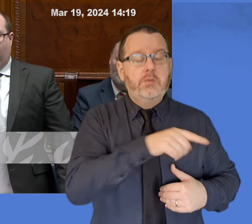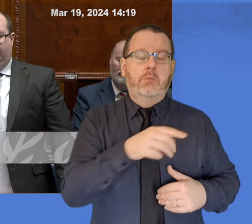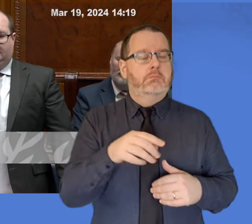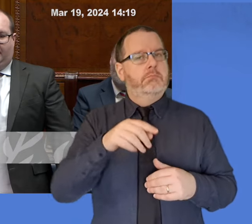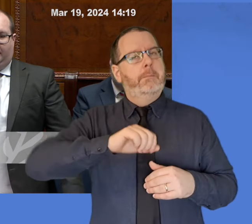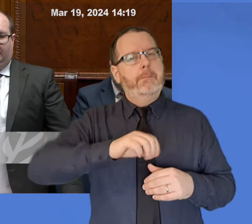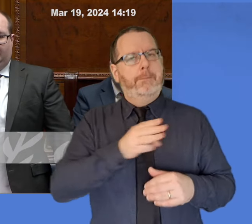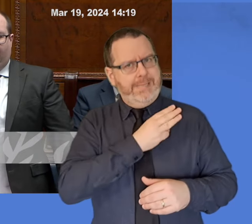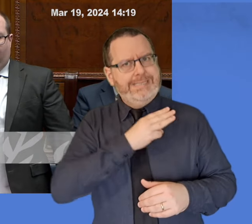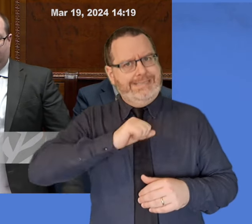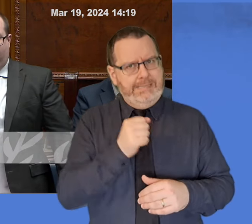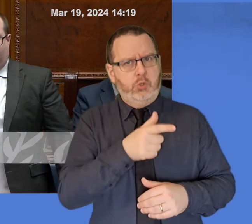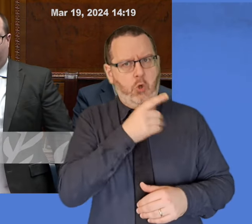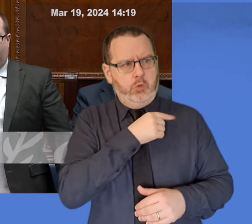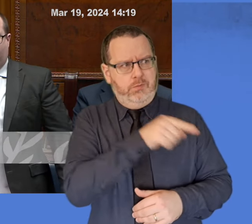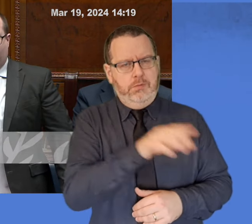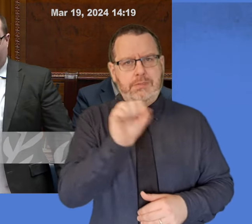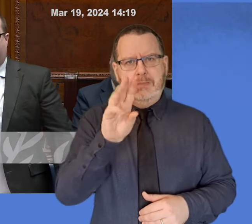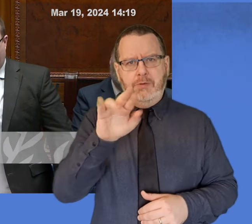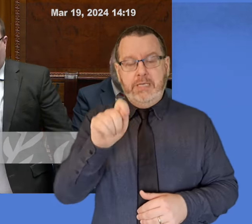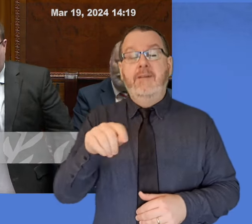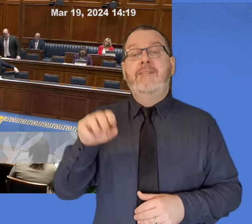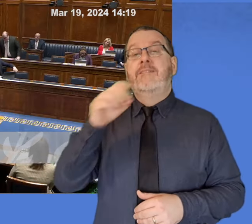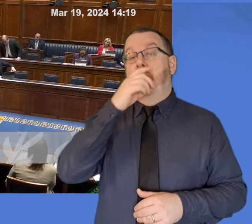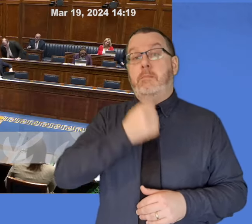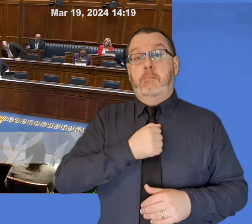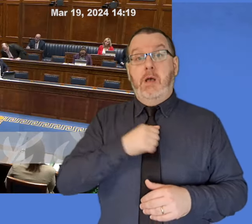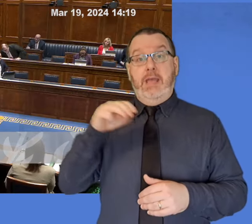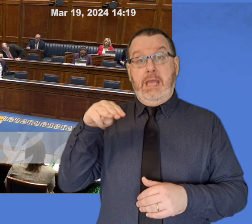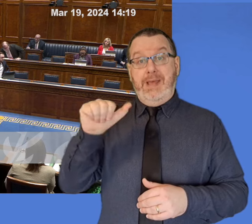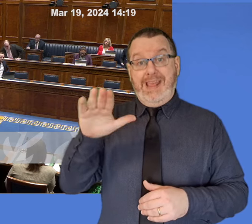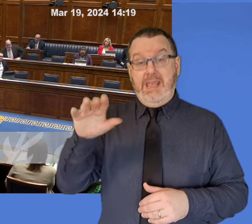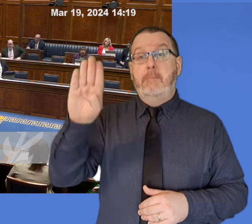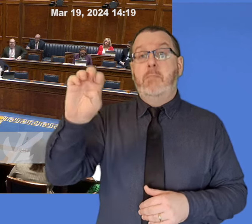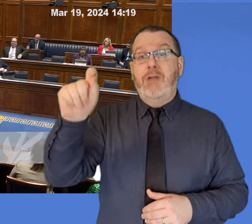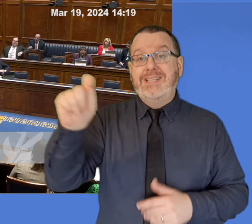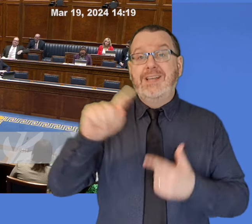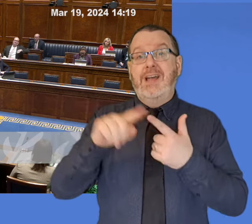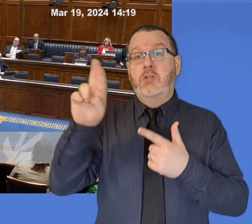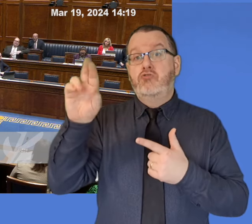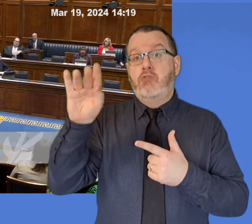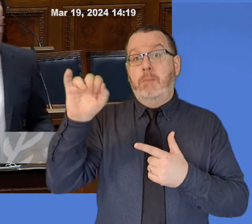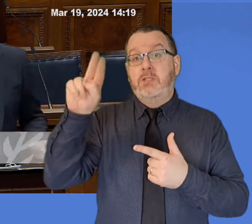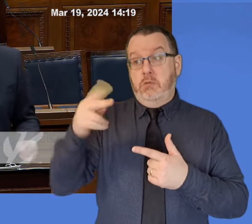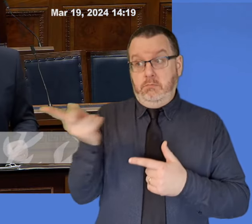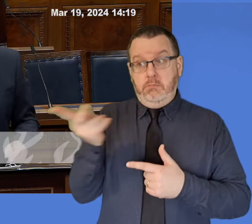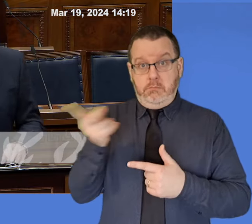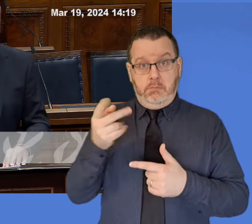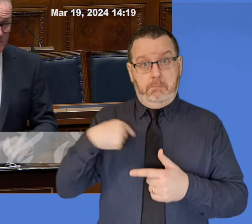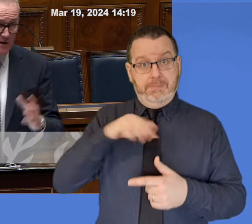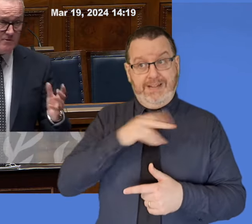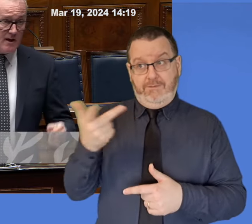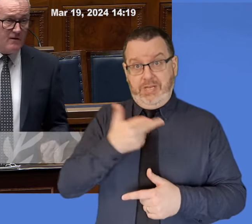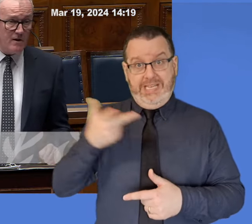party colleagues, Philip Breton, Gavin Robinson MP, have been engaging with them. Thank you. Minister. Yes, I understand from the member's